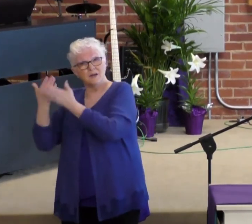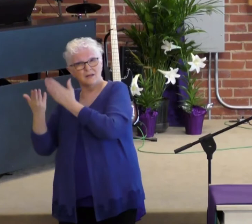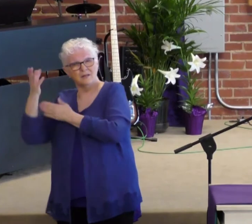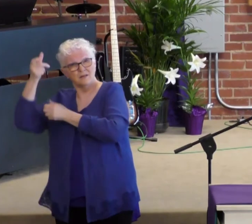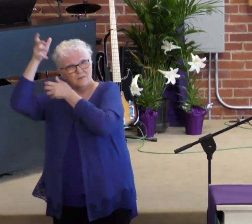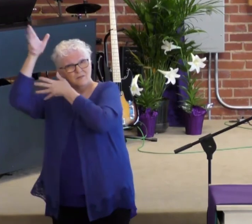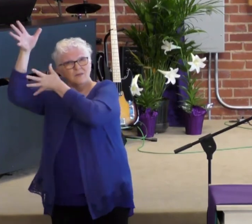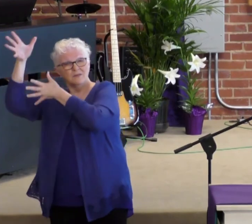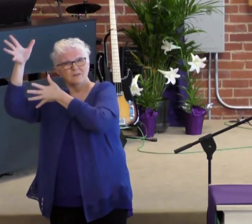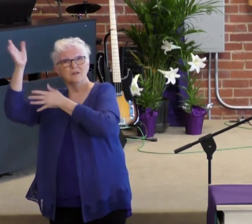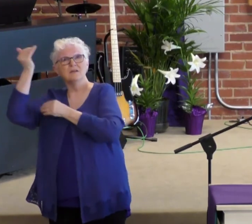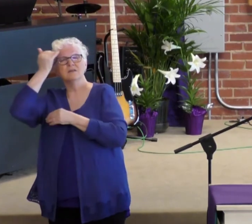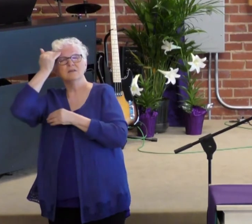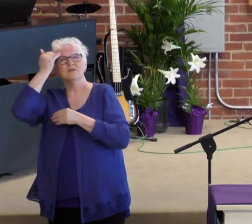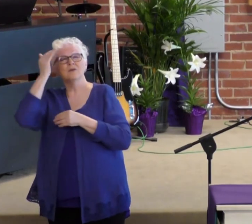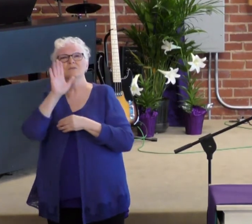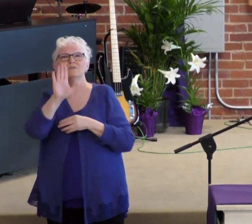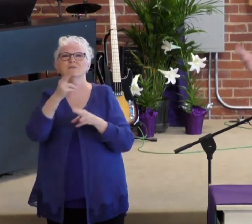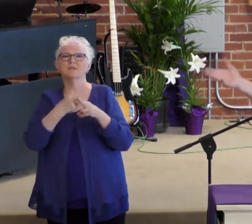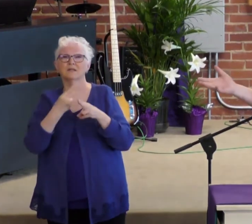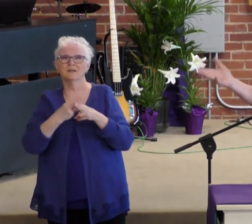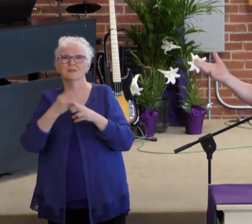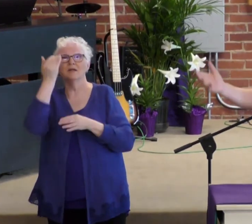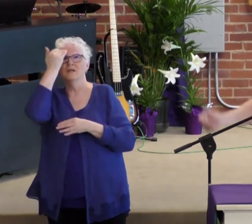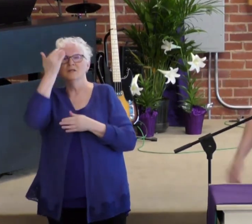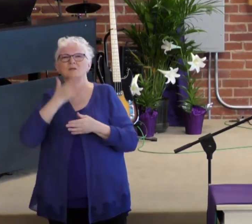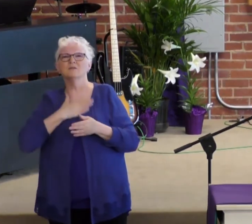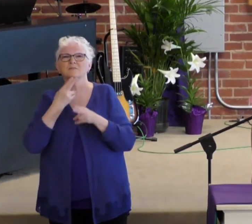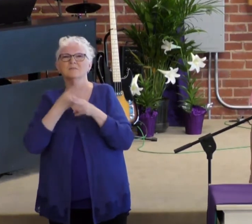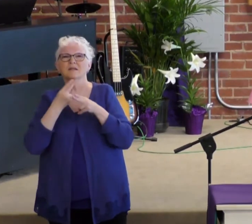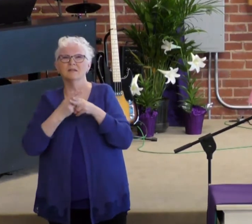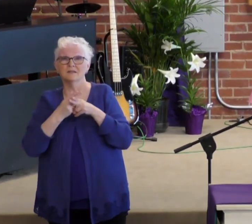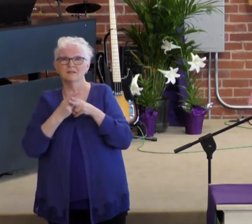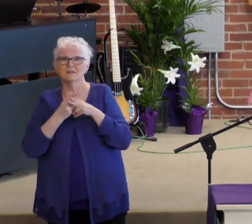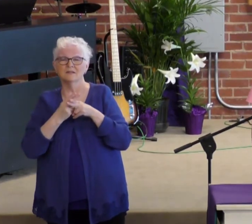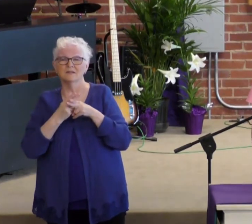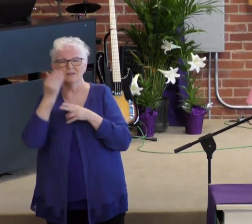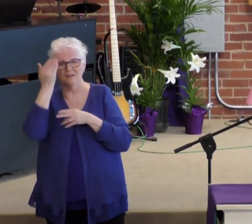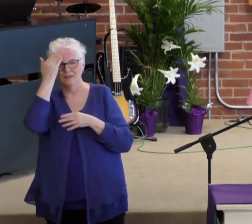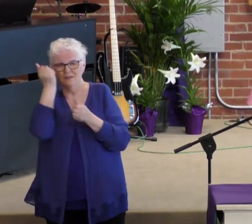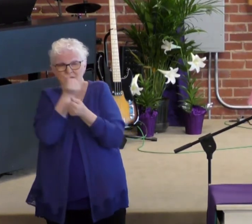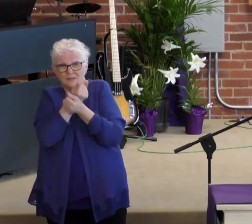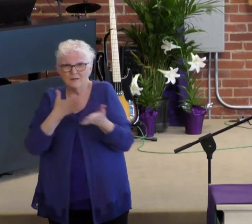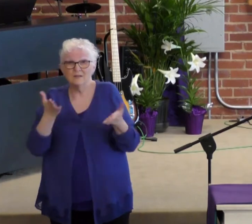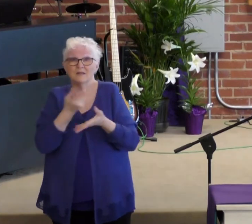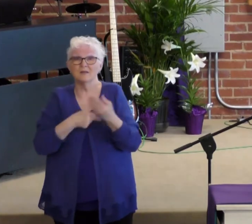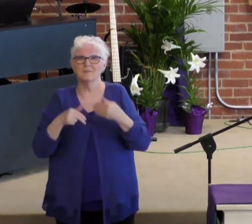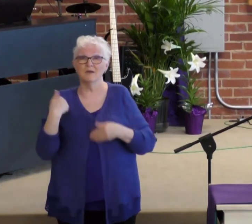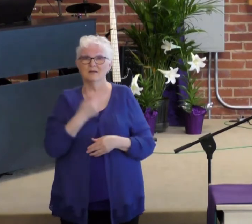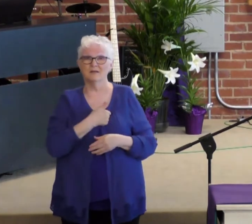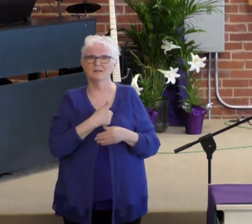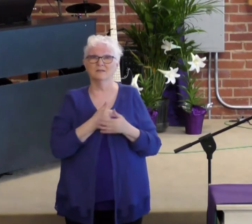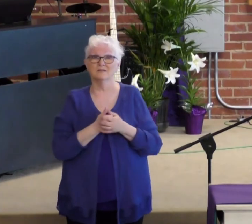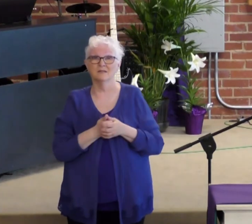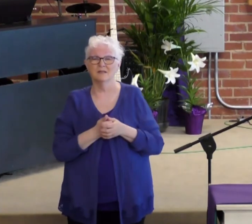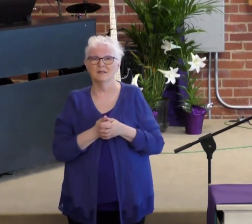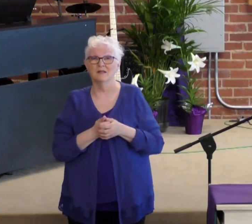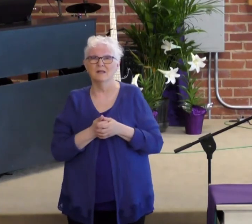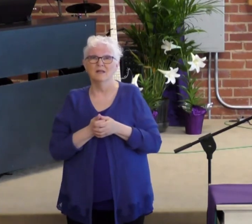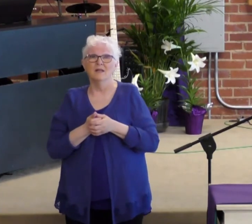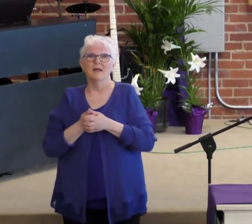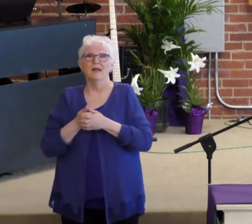He knows my name. He knows everything about us, right? And He's making